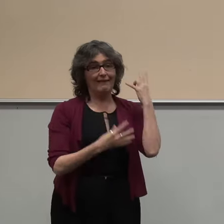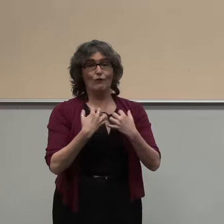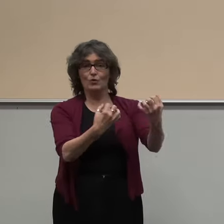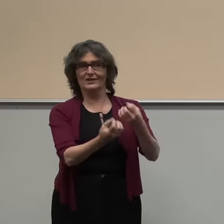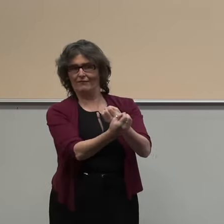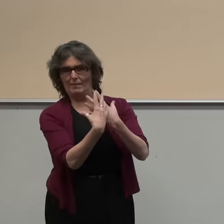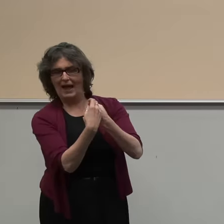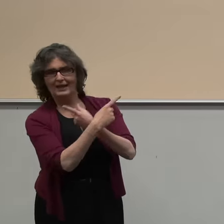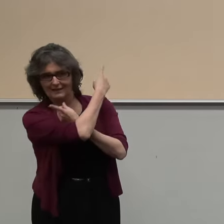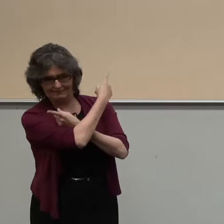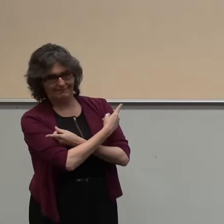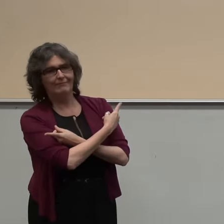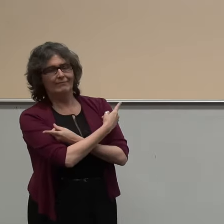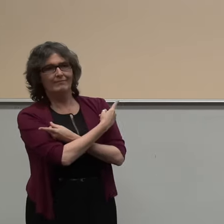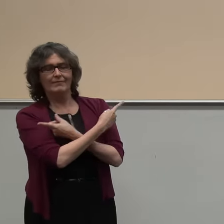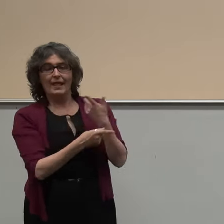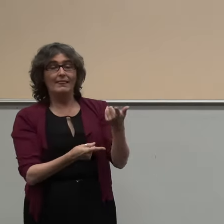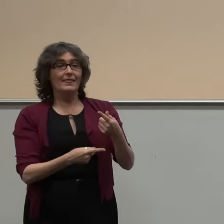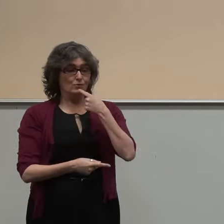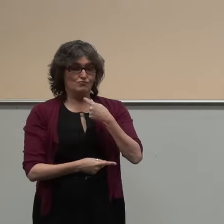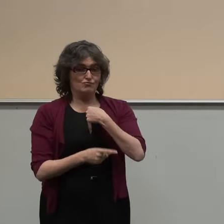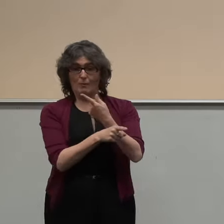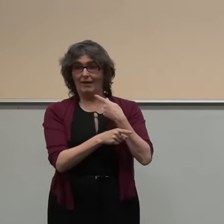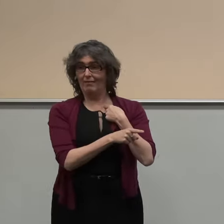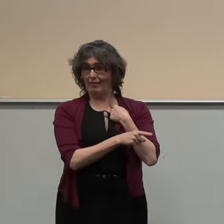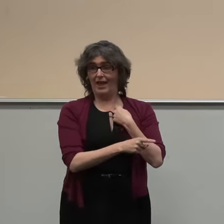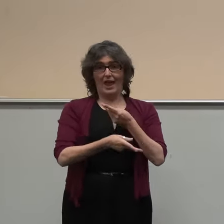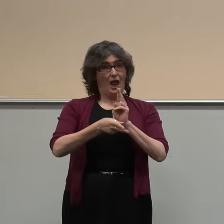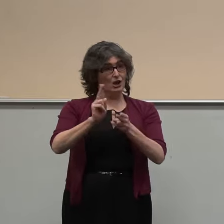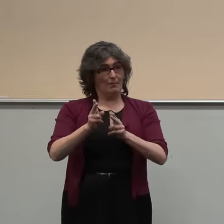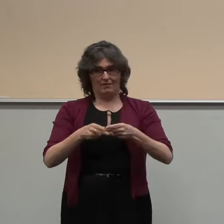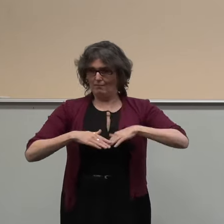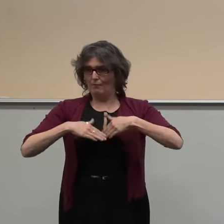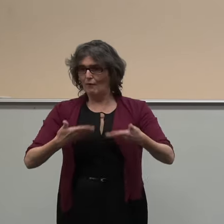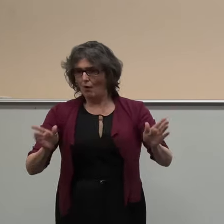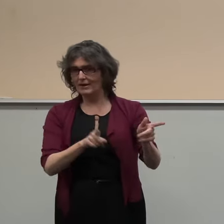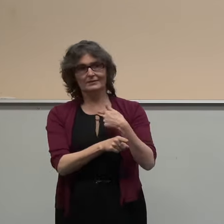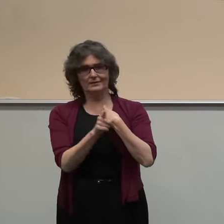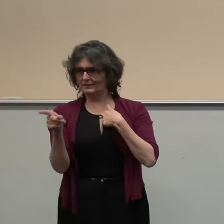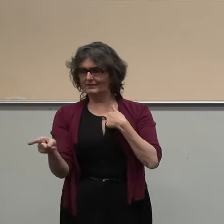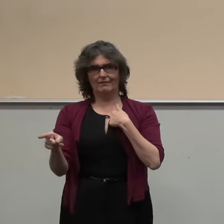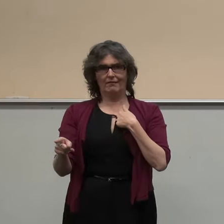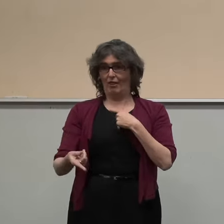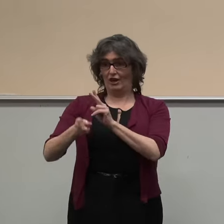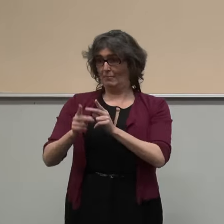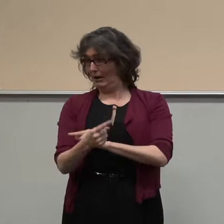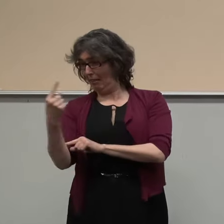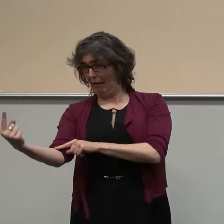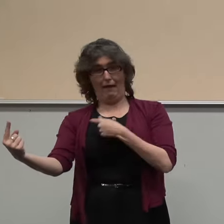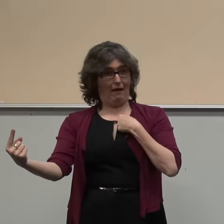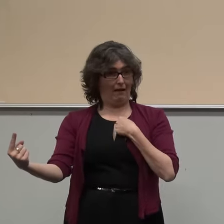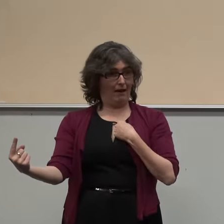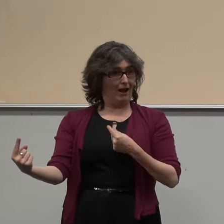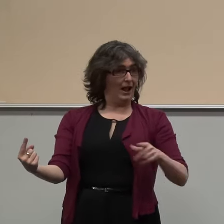audience, that it's really difficult to follow a sign language interpreted performance, and building